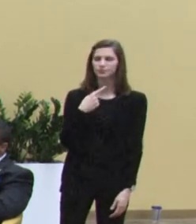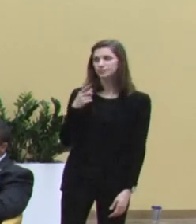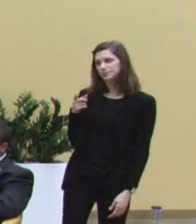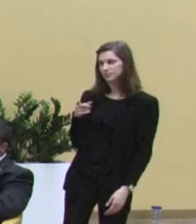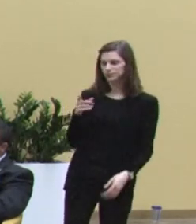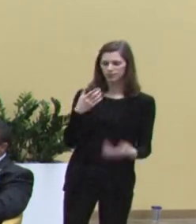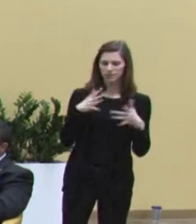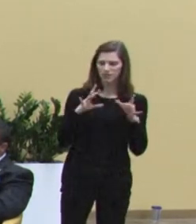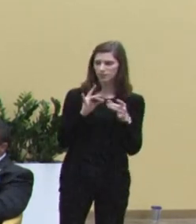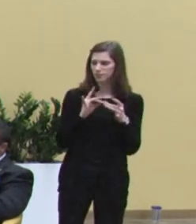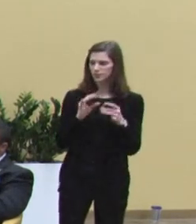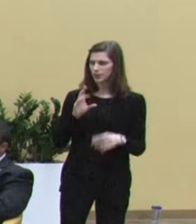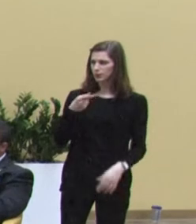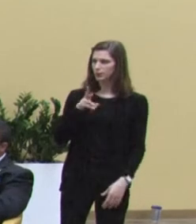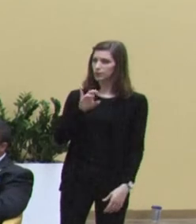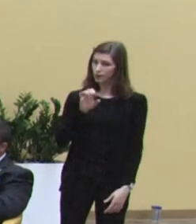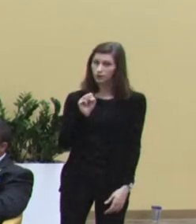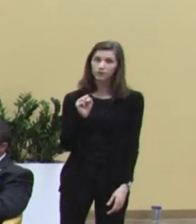Chris,